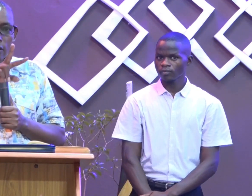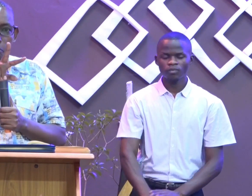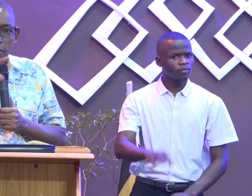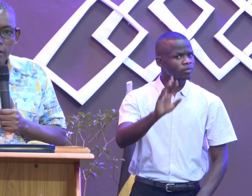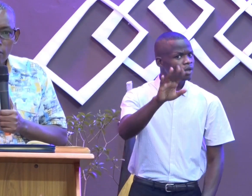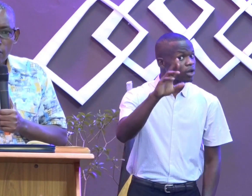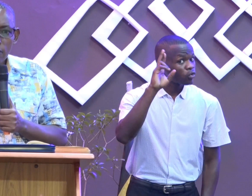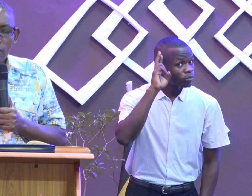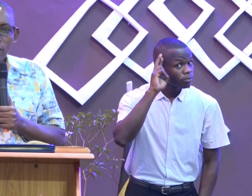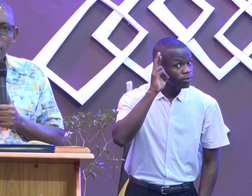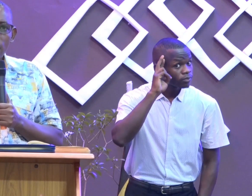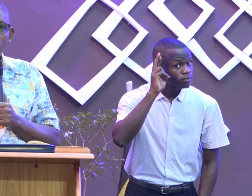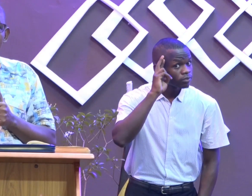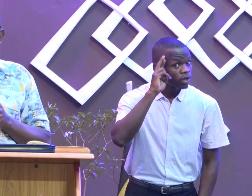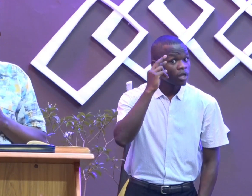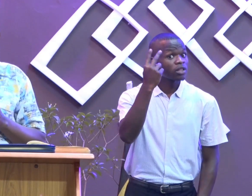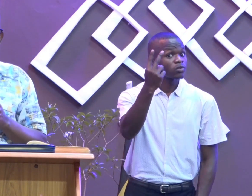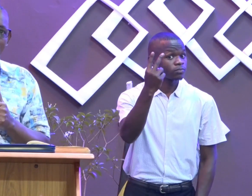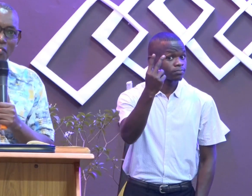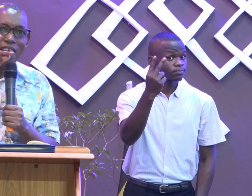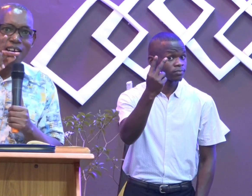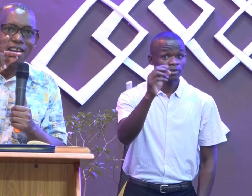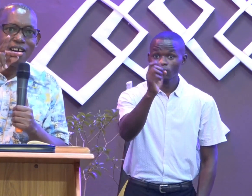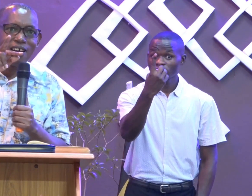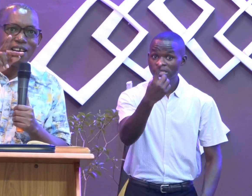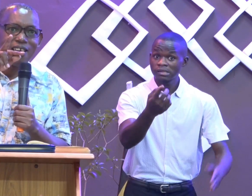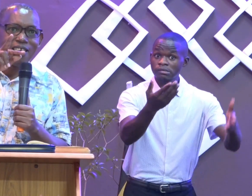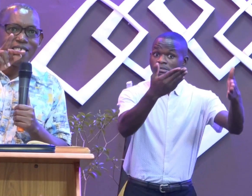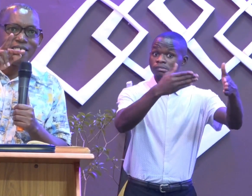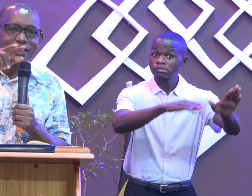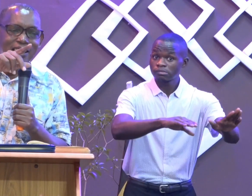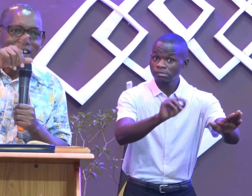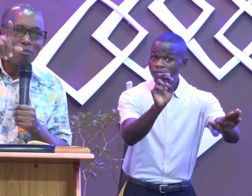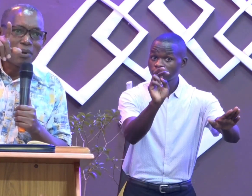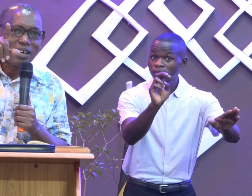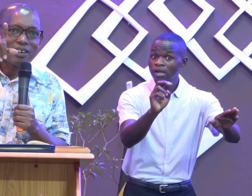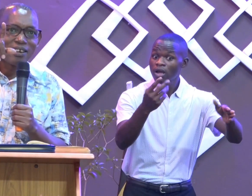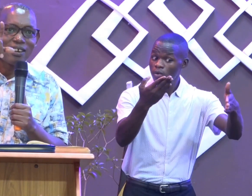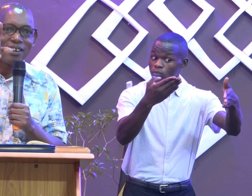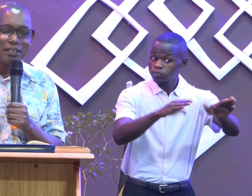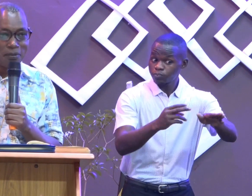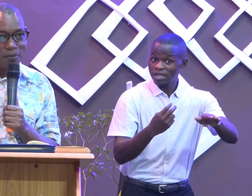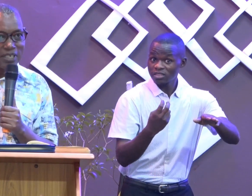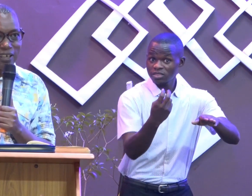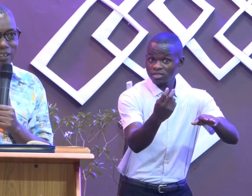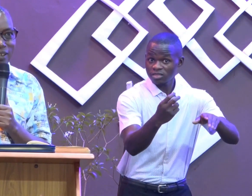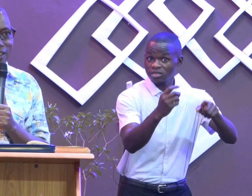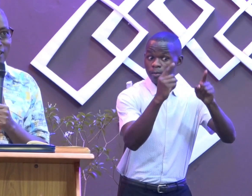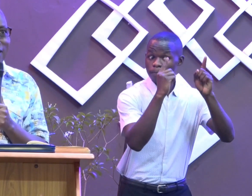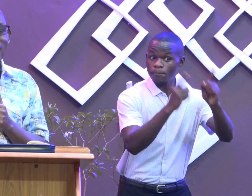Jukirenga ndaziri biri. Remember there are two. Okufa. Death. Ye ntambula.